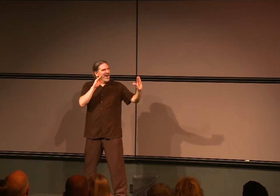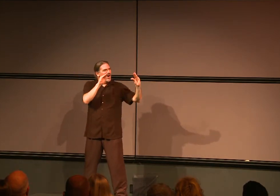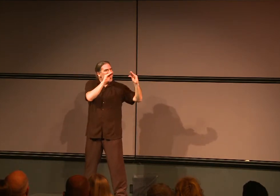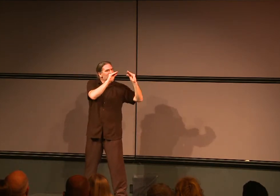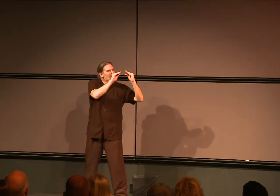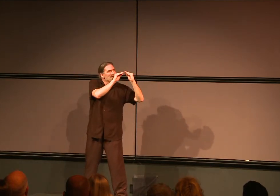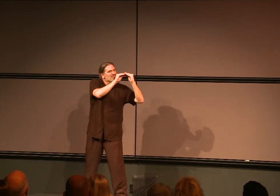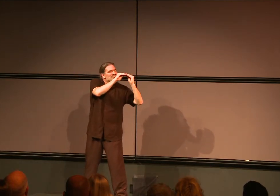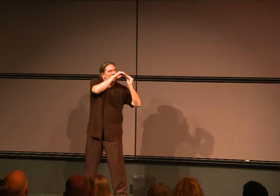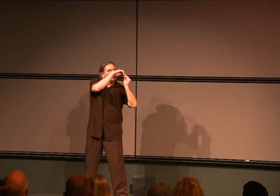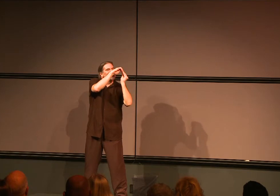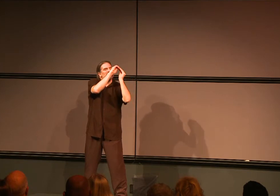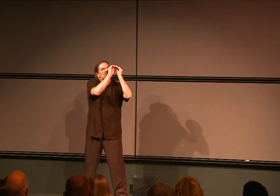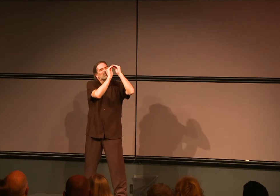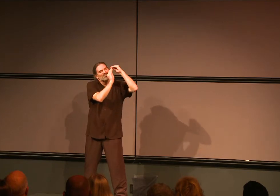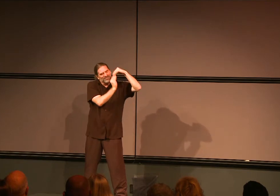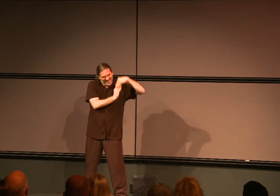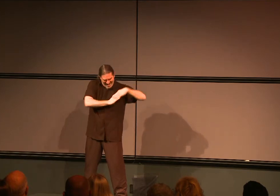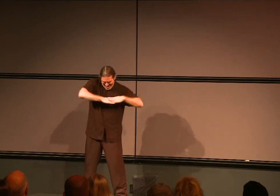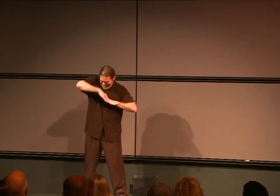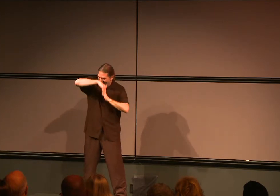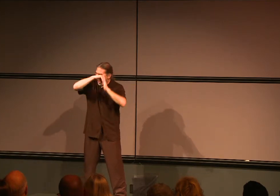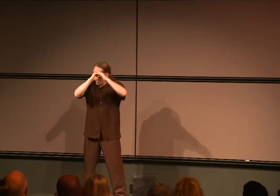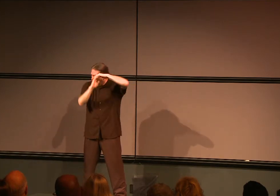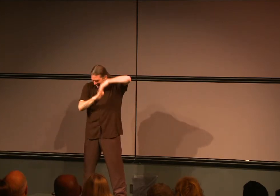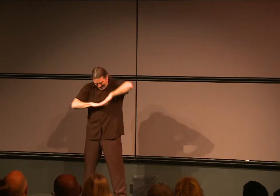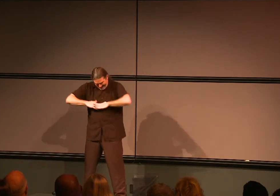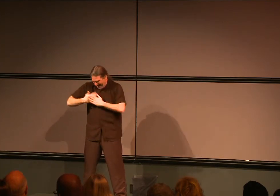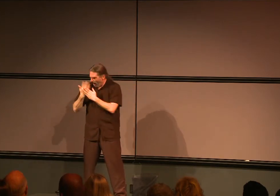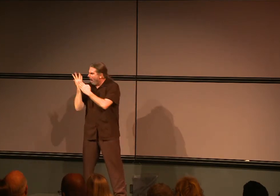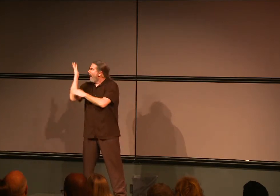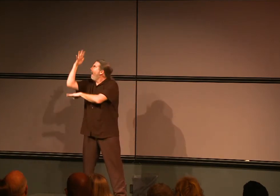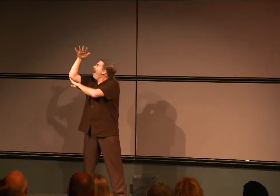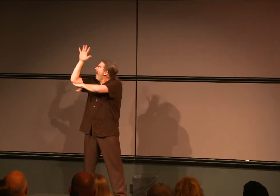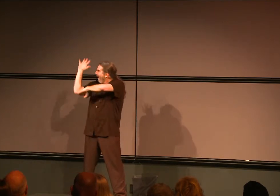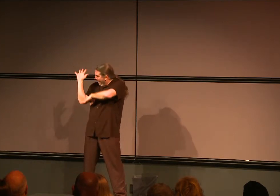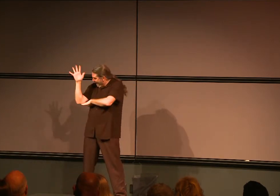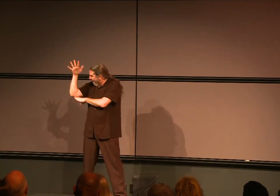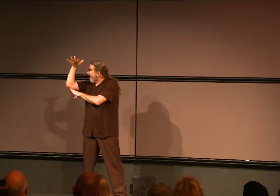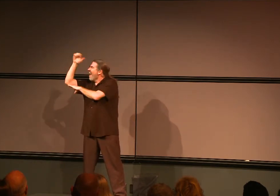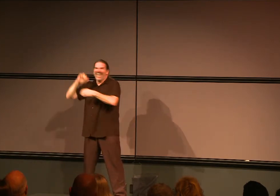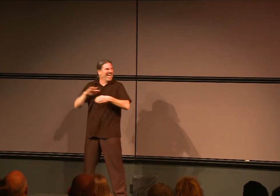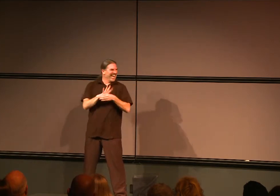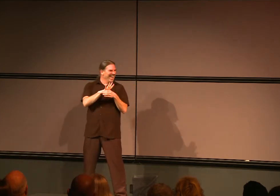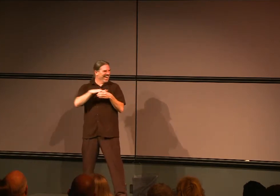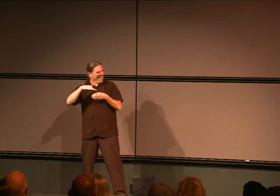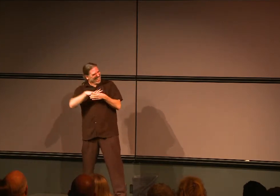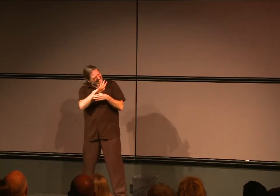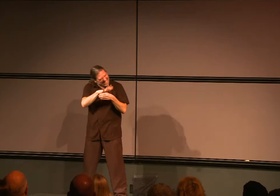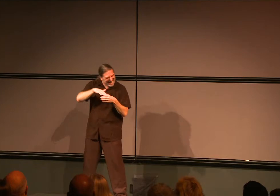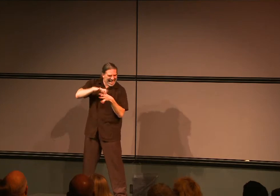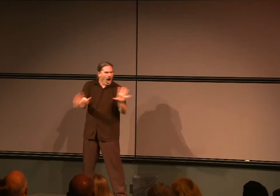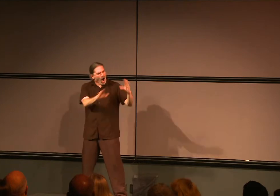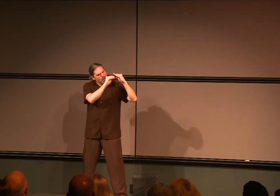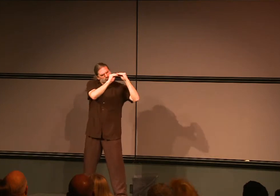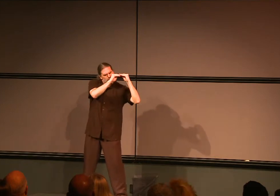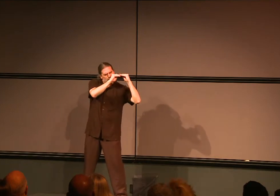the kiss, moves the earth, moves the trees, the wine.